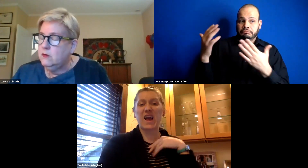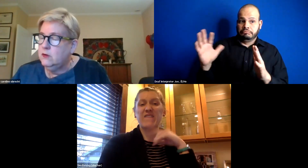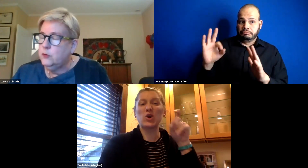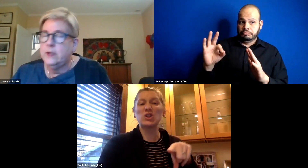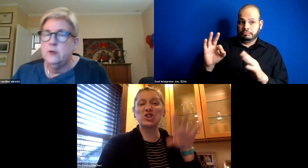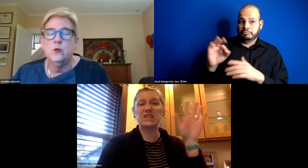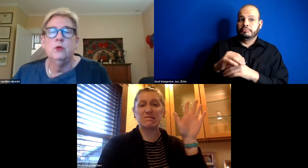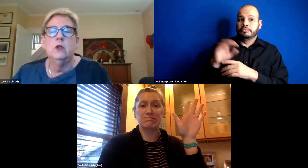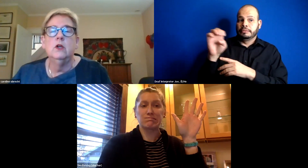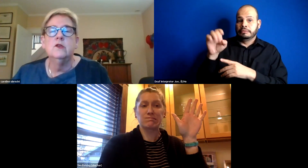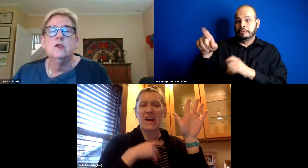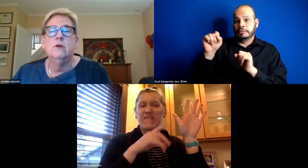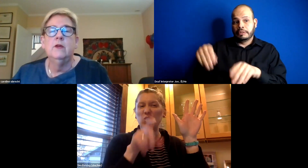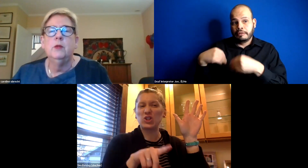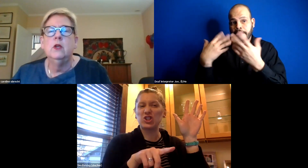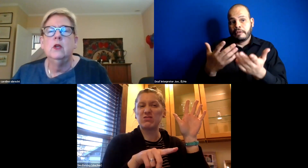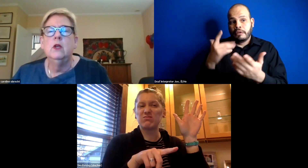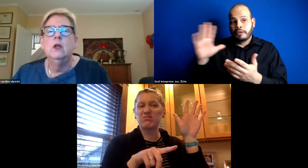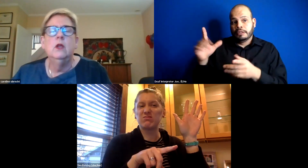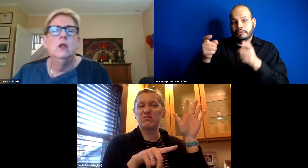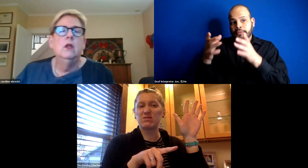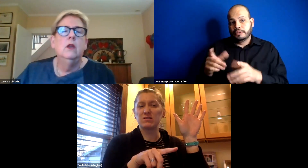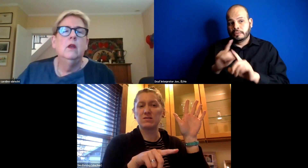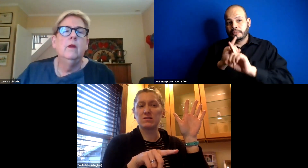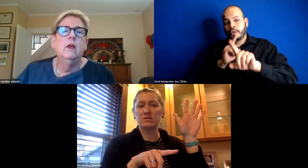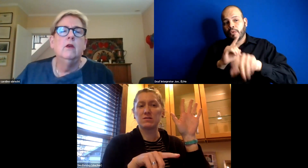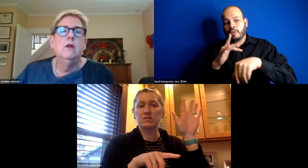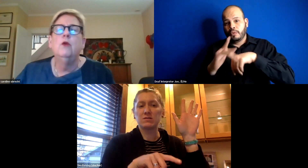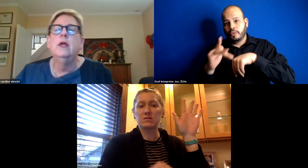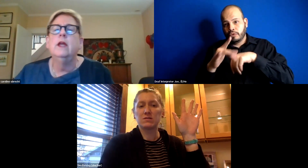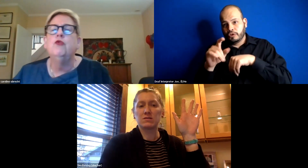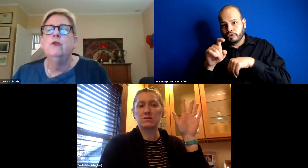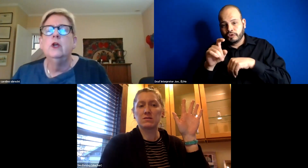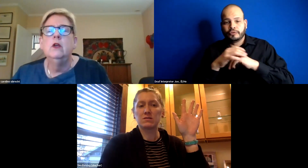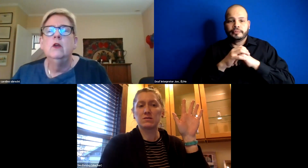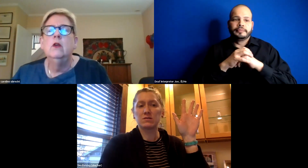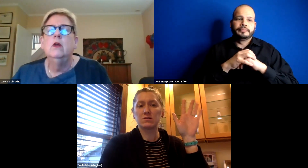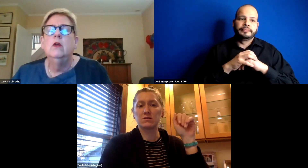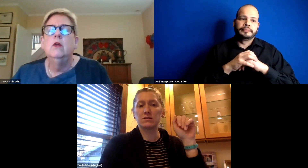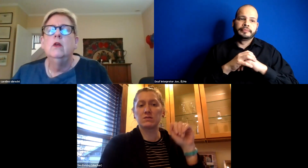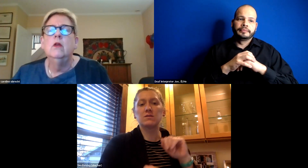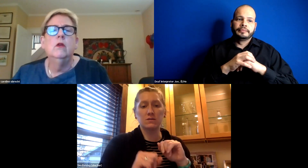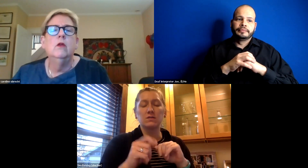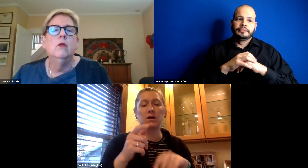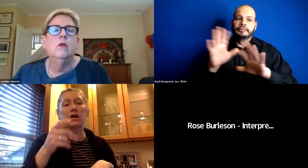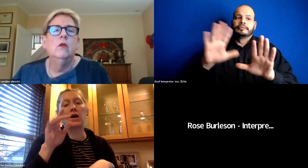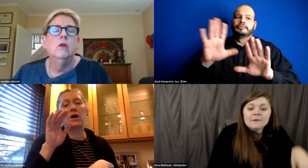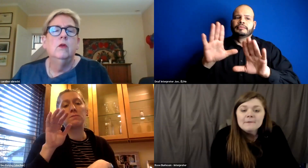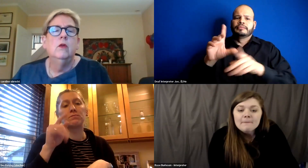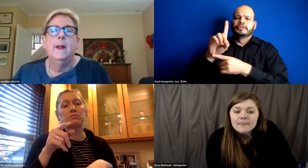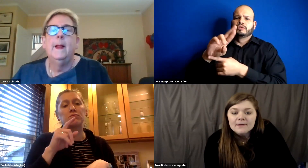his director's report. Ernest, are you available? Drew has a comment. Okay, Drew, sorry.